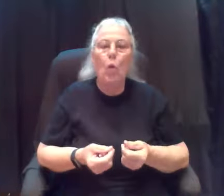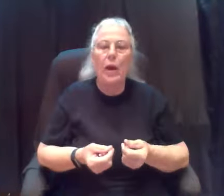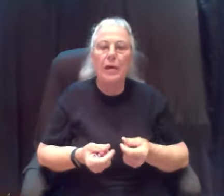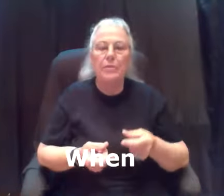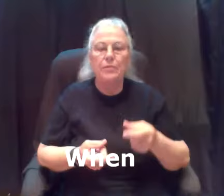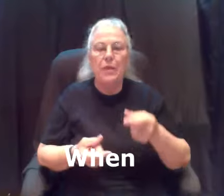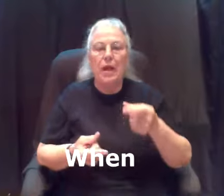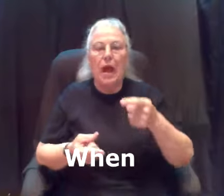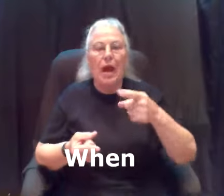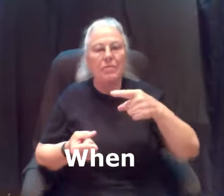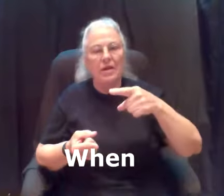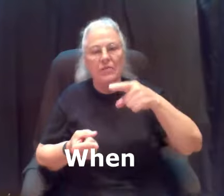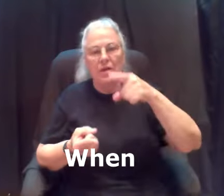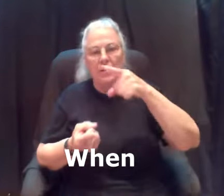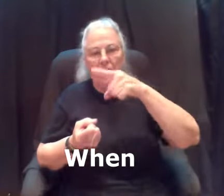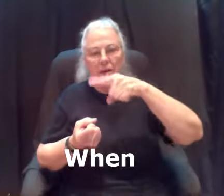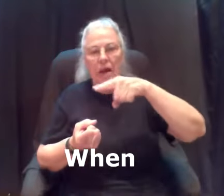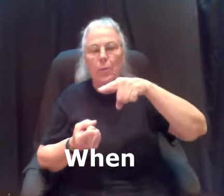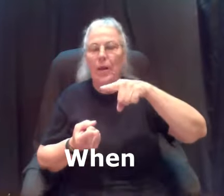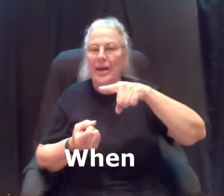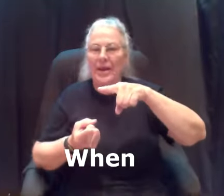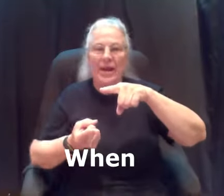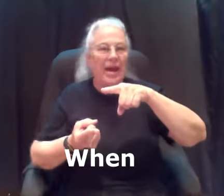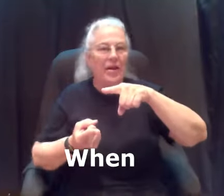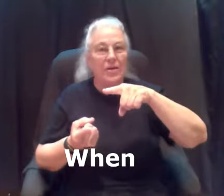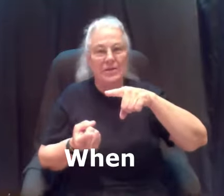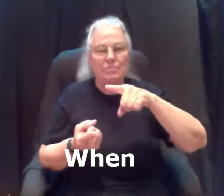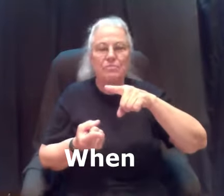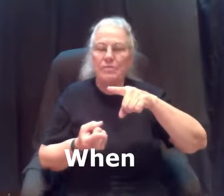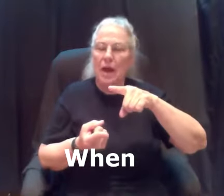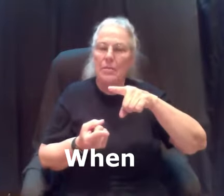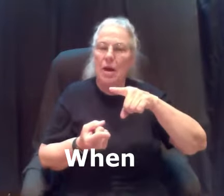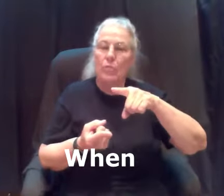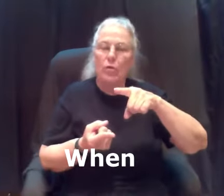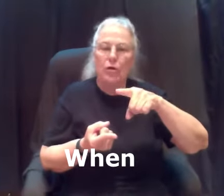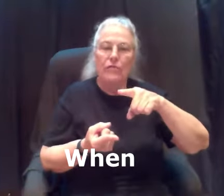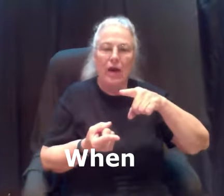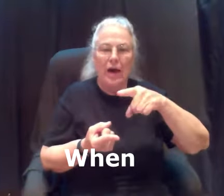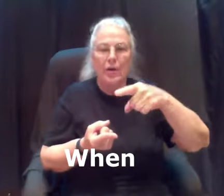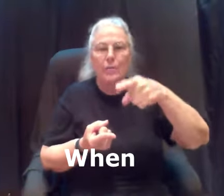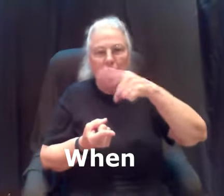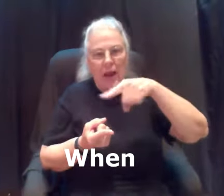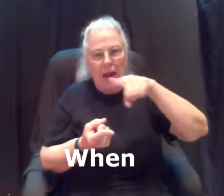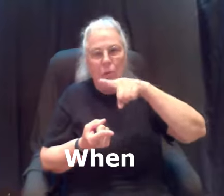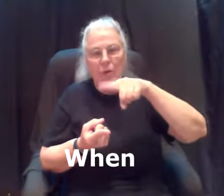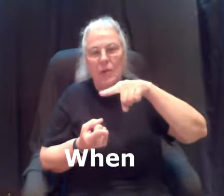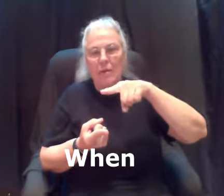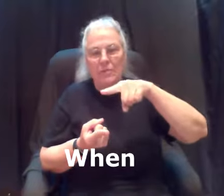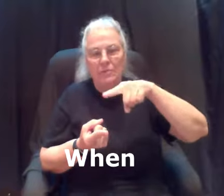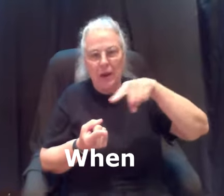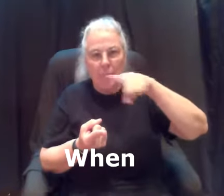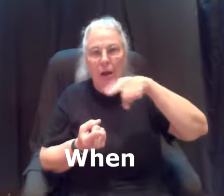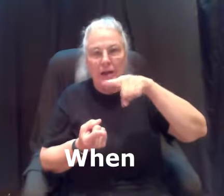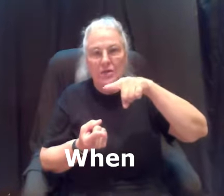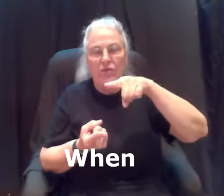When I think of an airplane, because I'm not a real good flyer, and when that airplane is flying